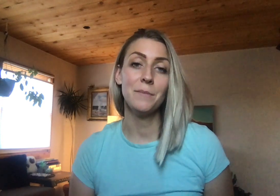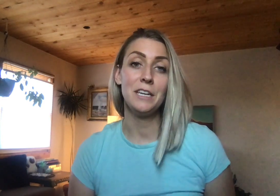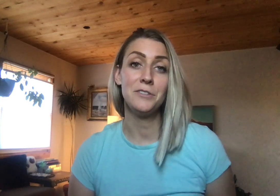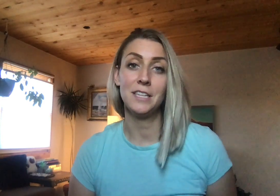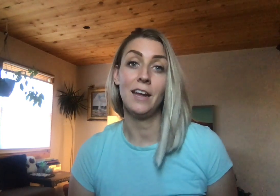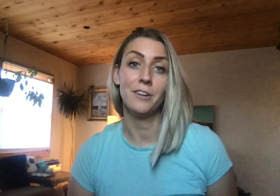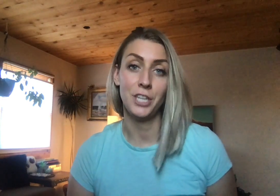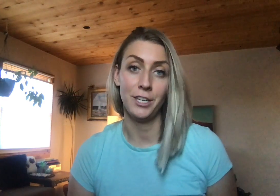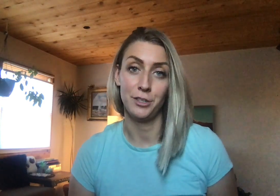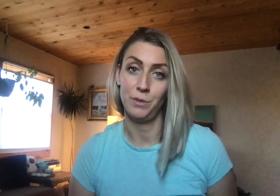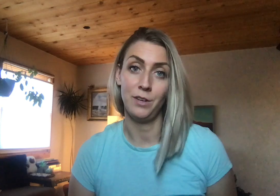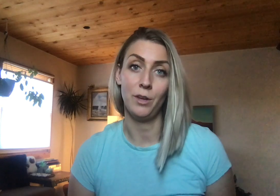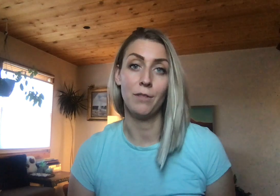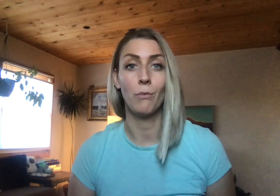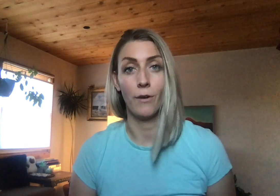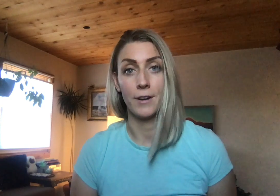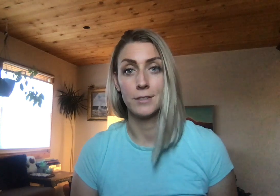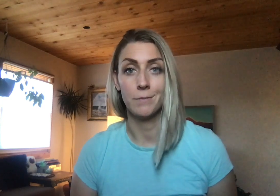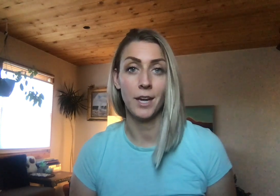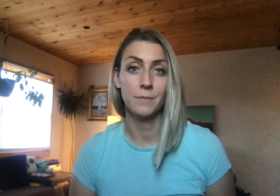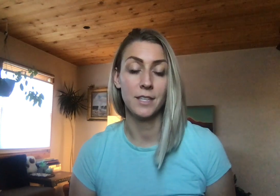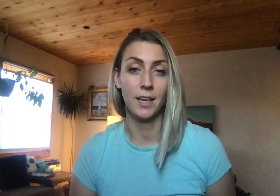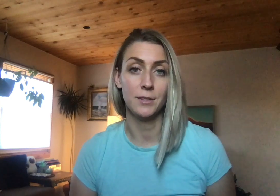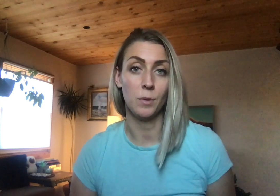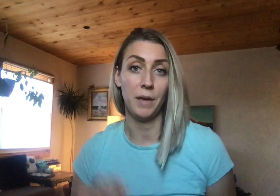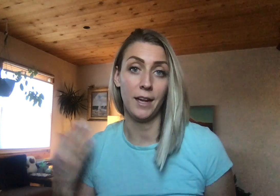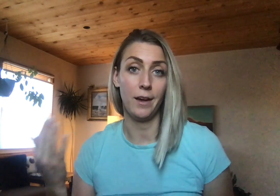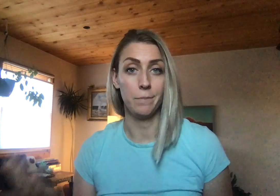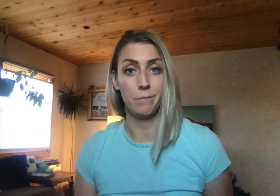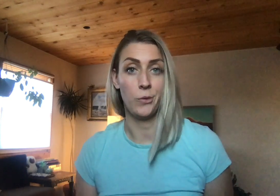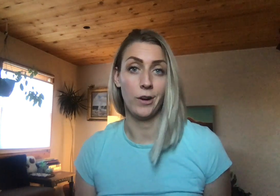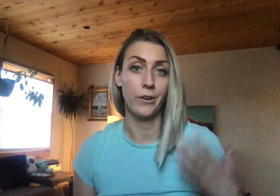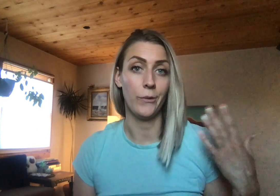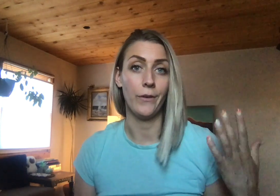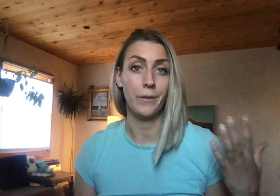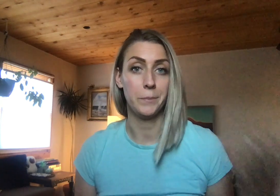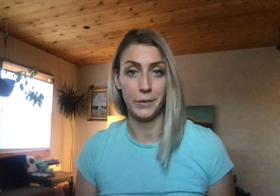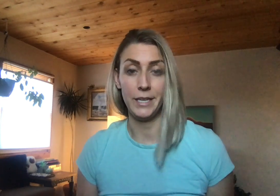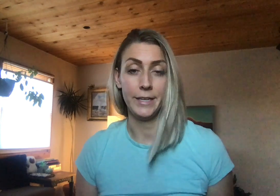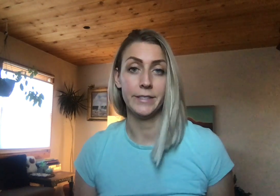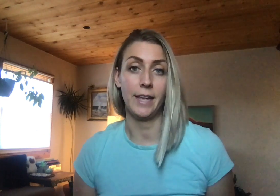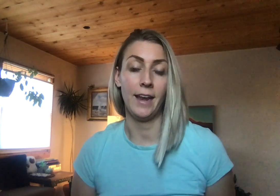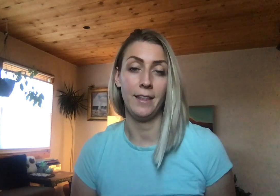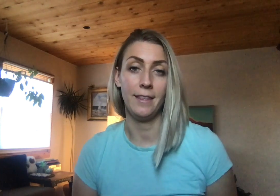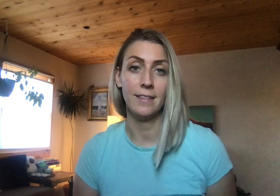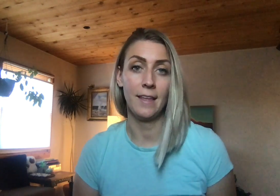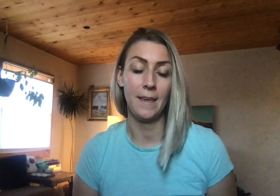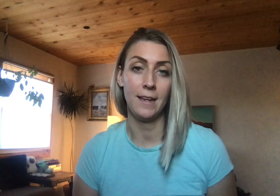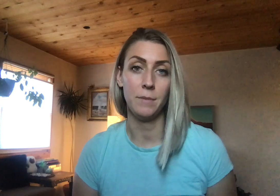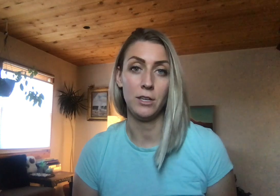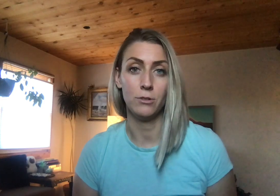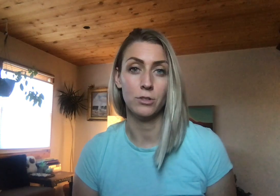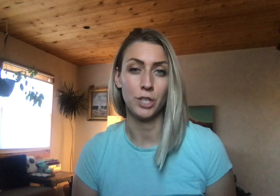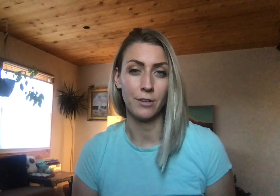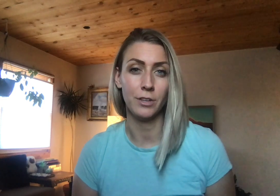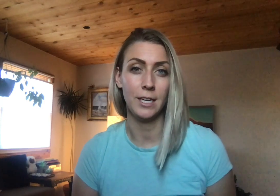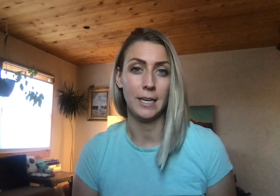used interchangeably with more. Sometimes kids will pick up more or please, and I think that they can be used generally in